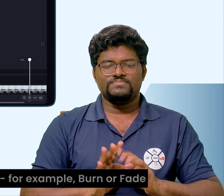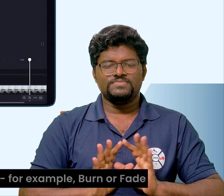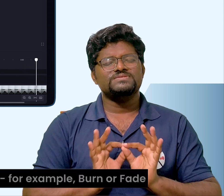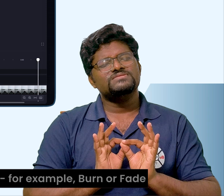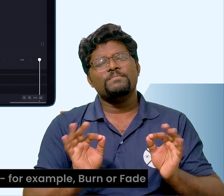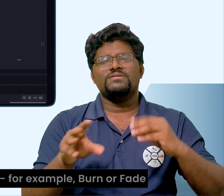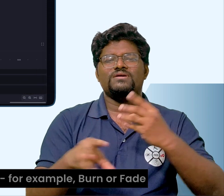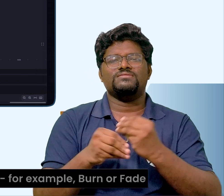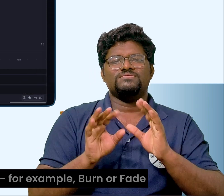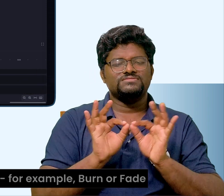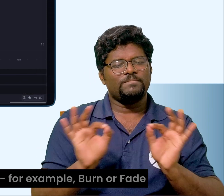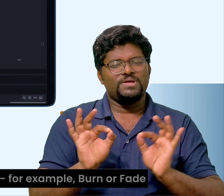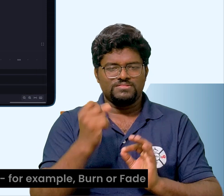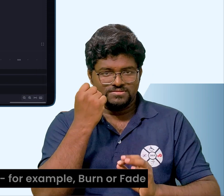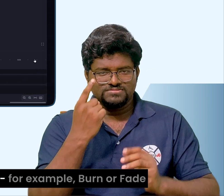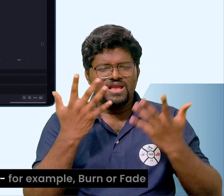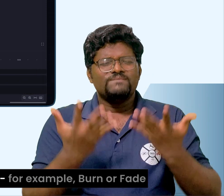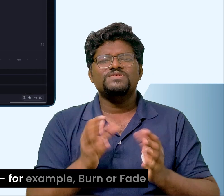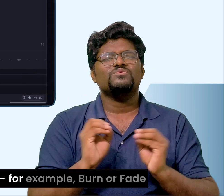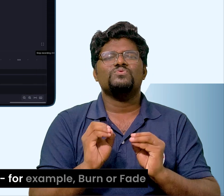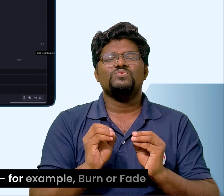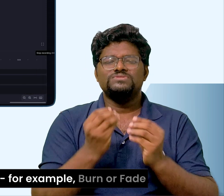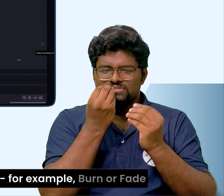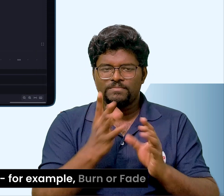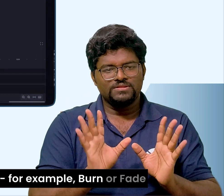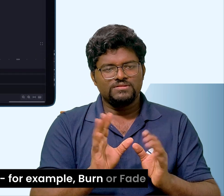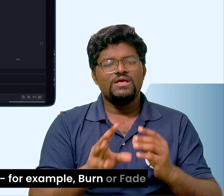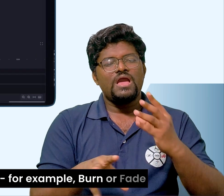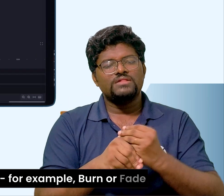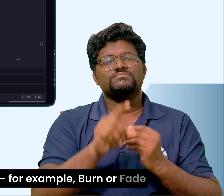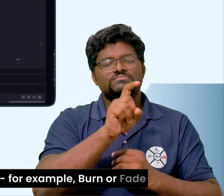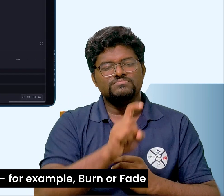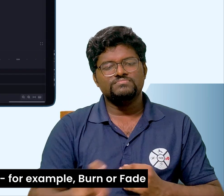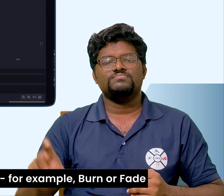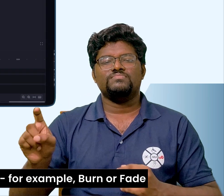Add transitions you like. For example, burn or fade.